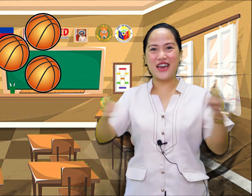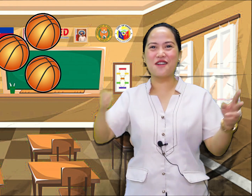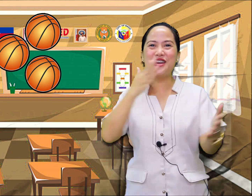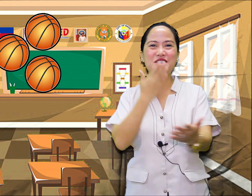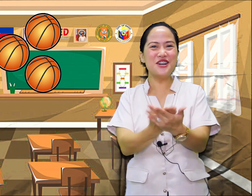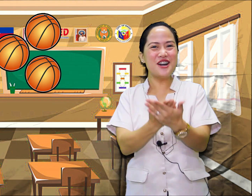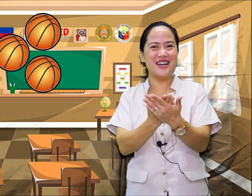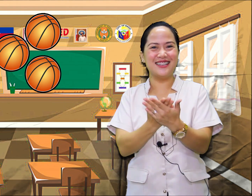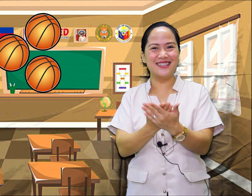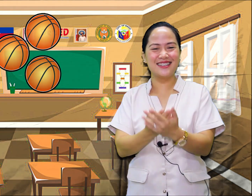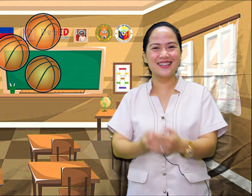1, 2, 3, 4, 5. Very good.